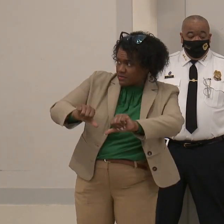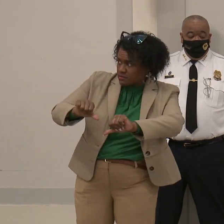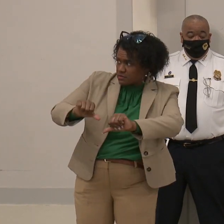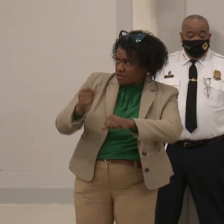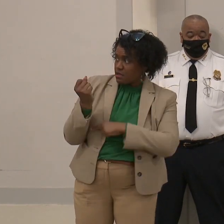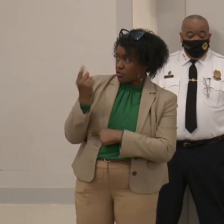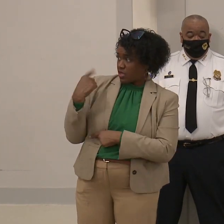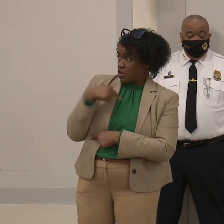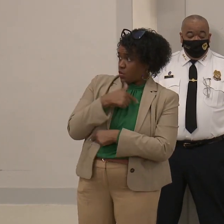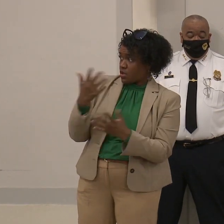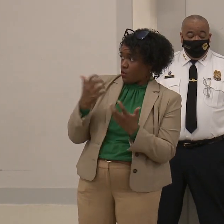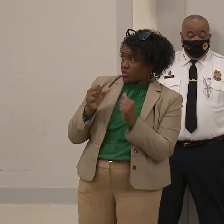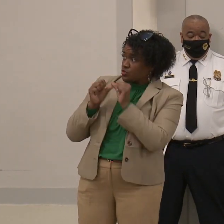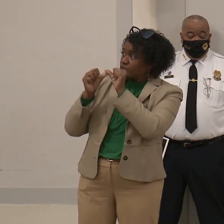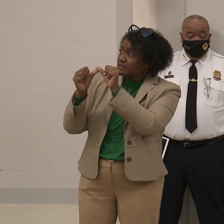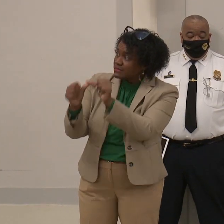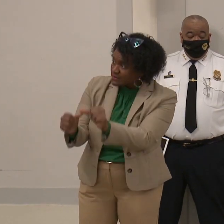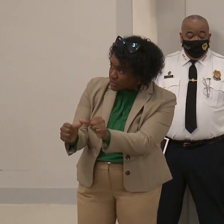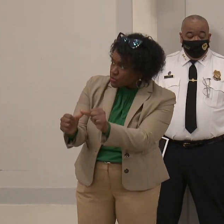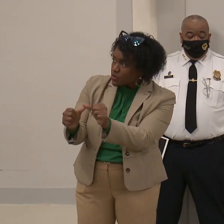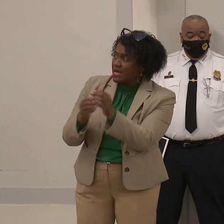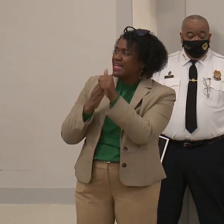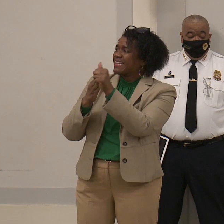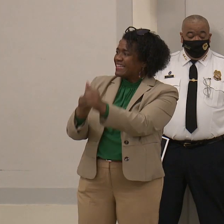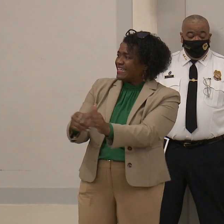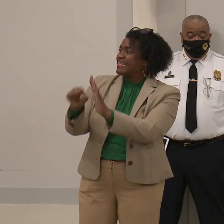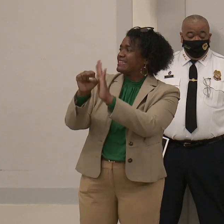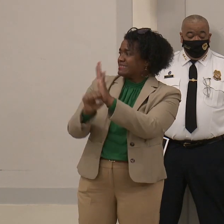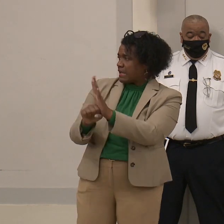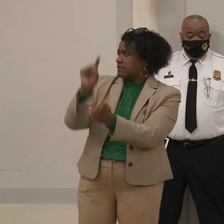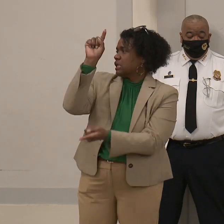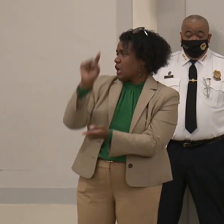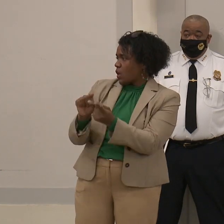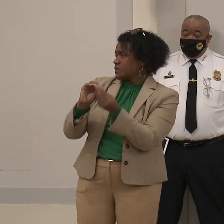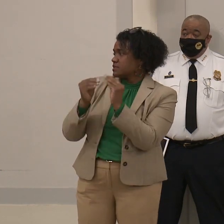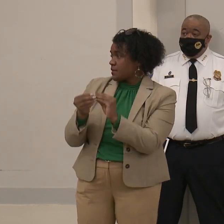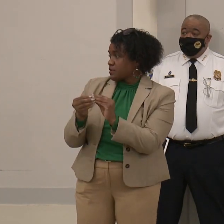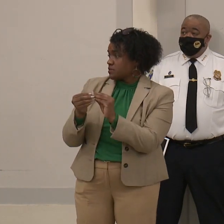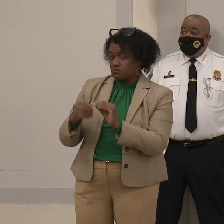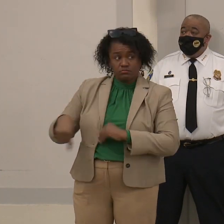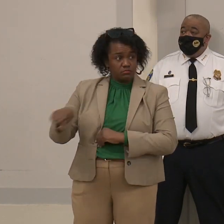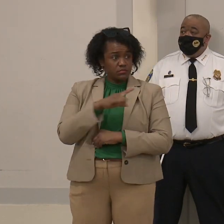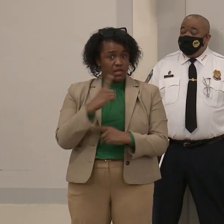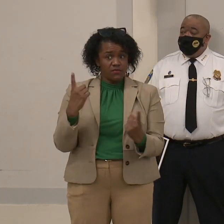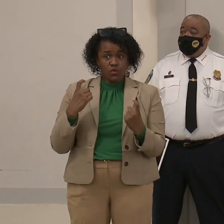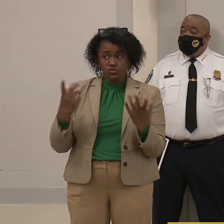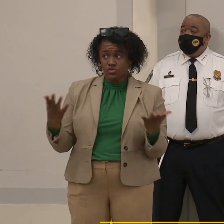that we want to continue to be leading the state by having the lowest positivity rate. Anybody else?